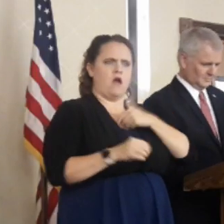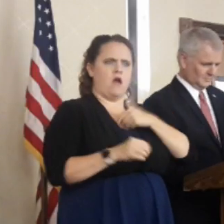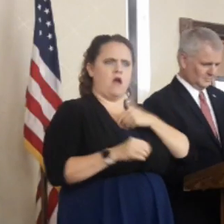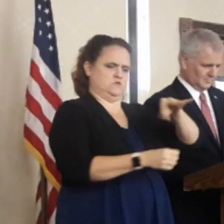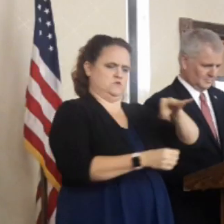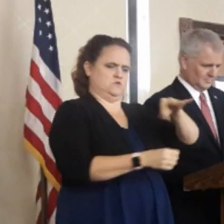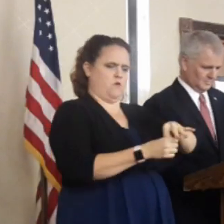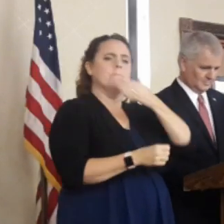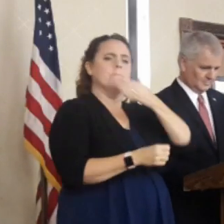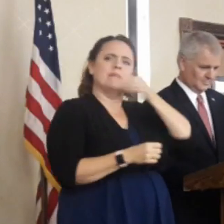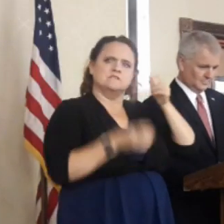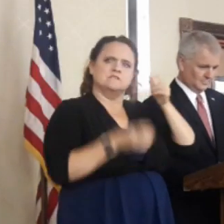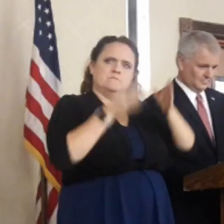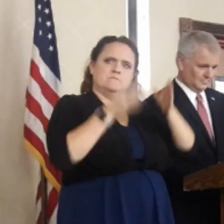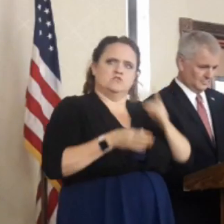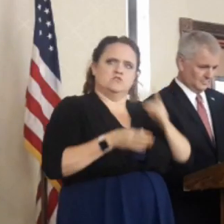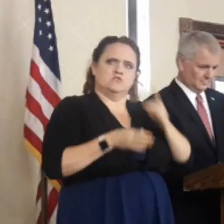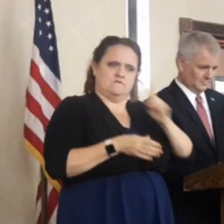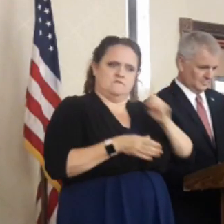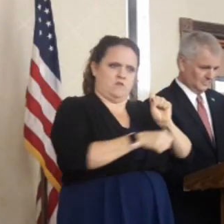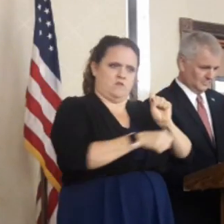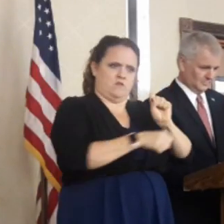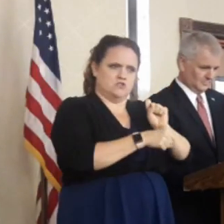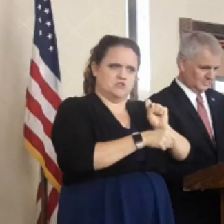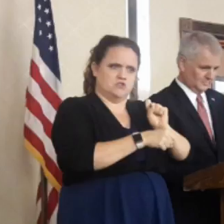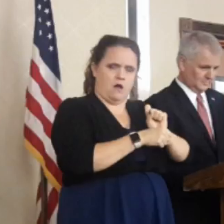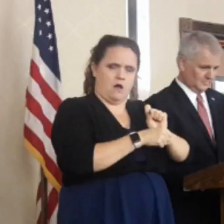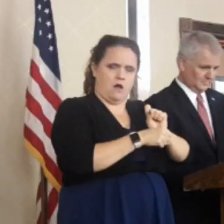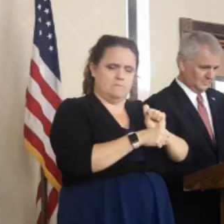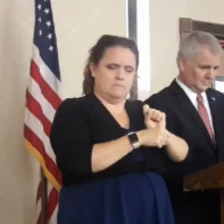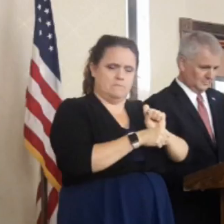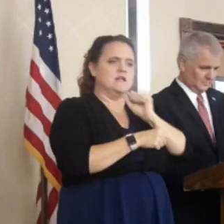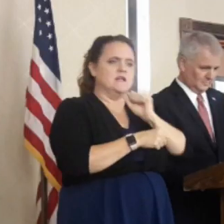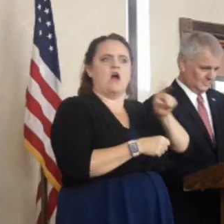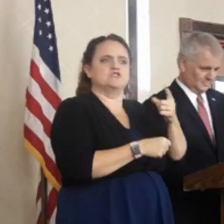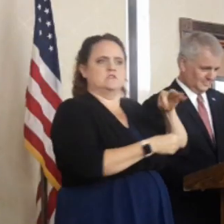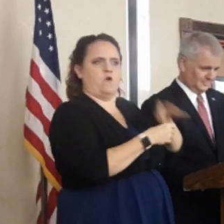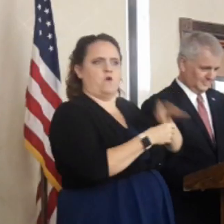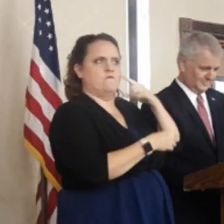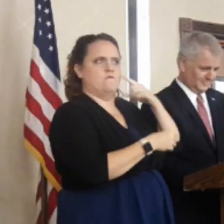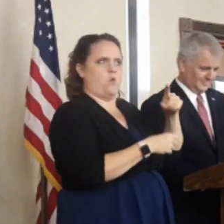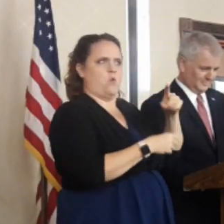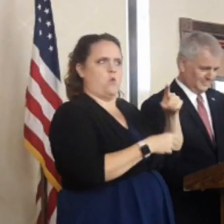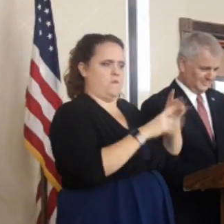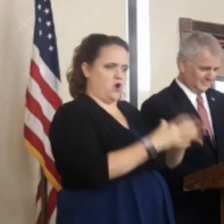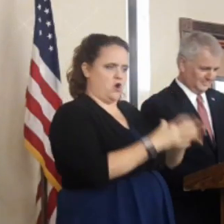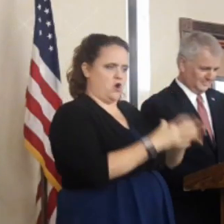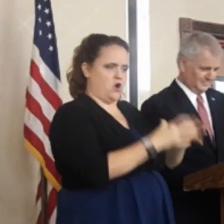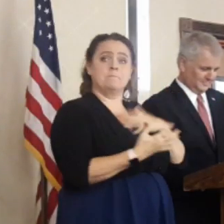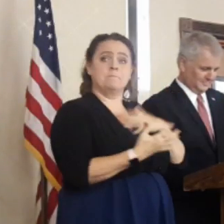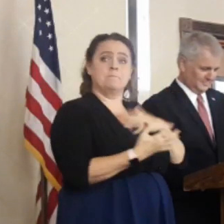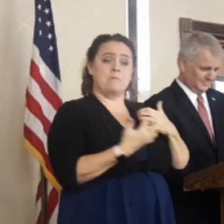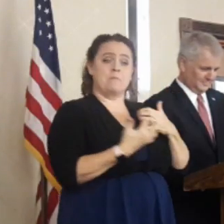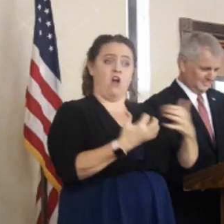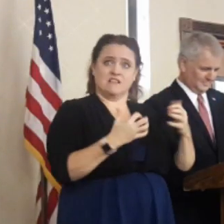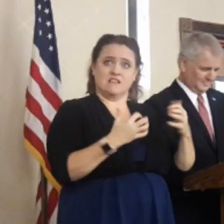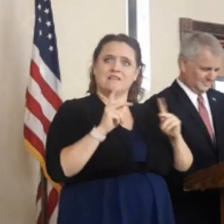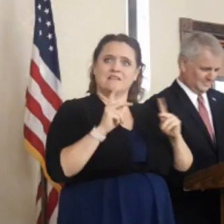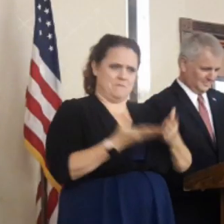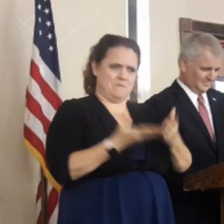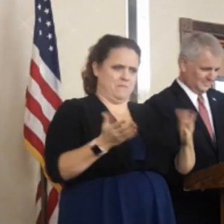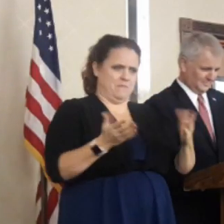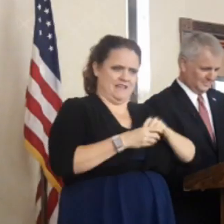job, as opposed to voting for the party. My audience are the people in my county. We are